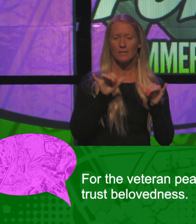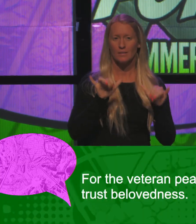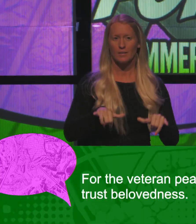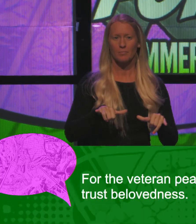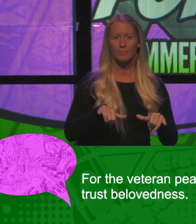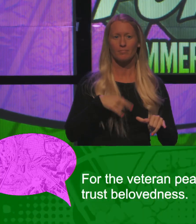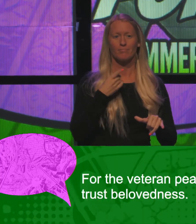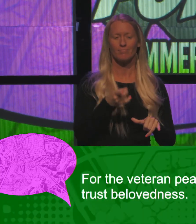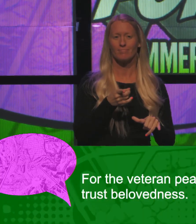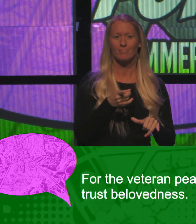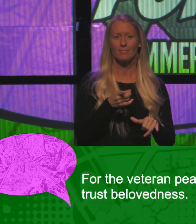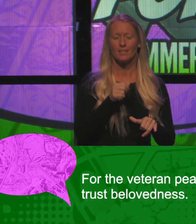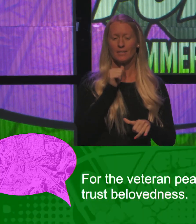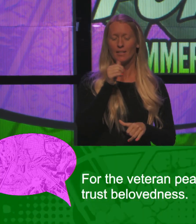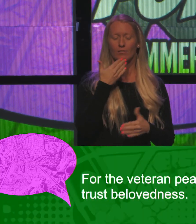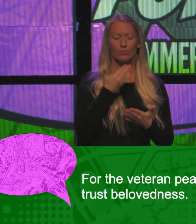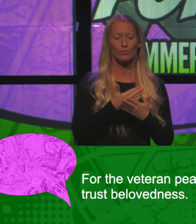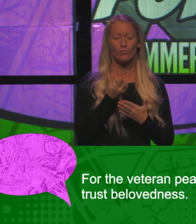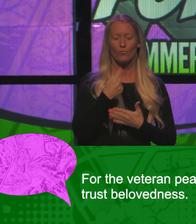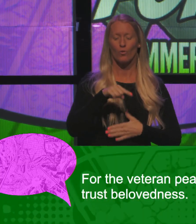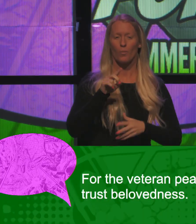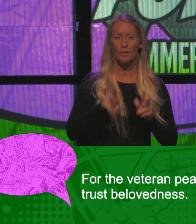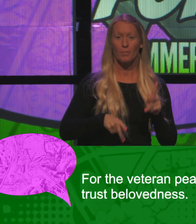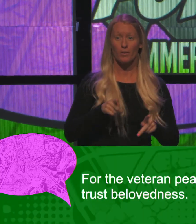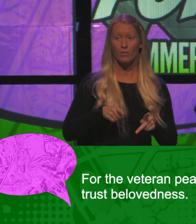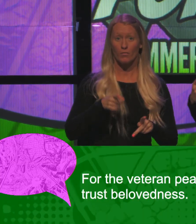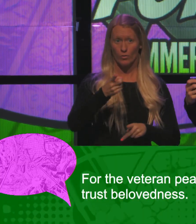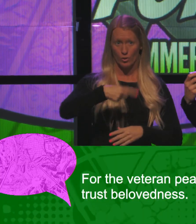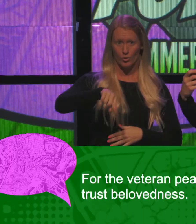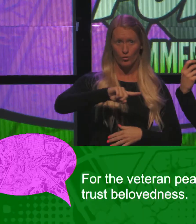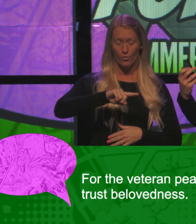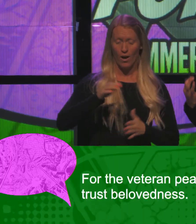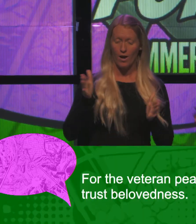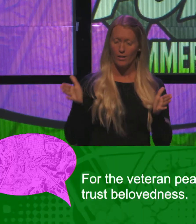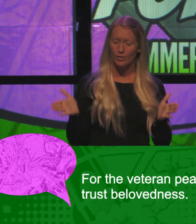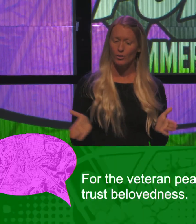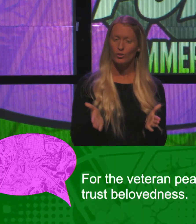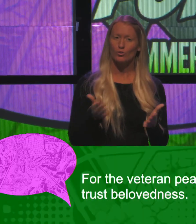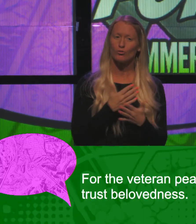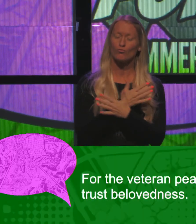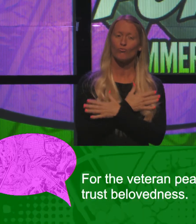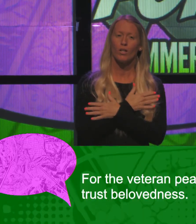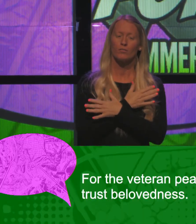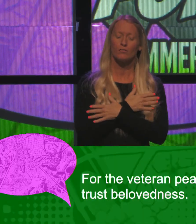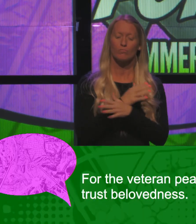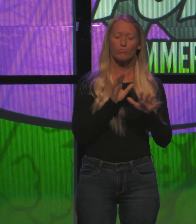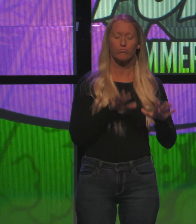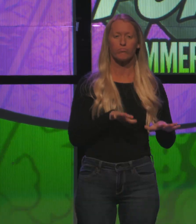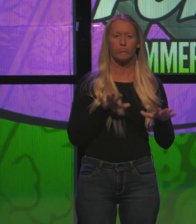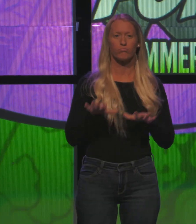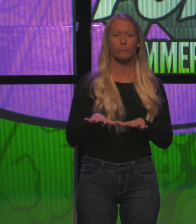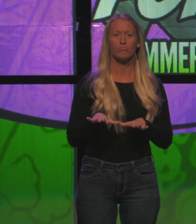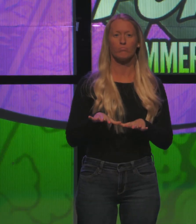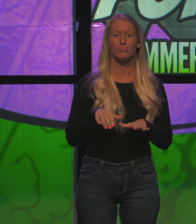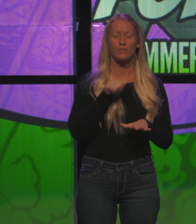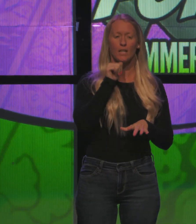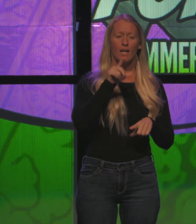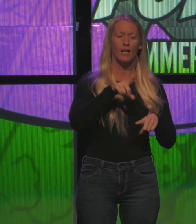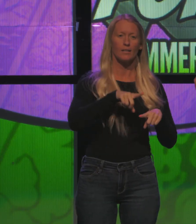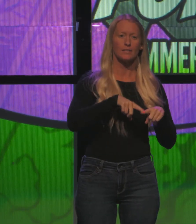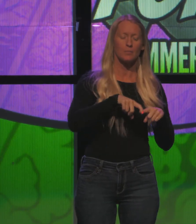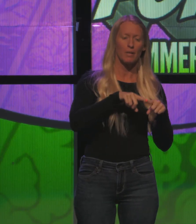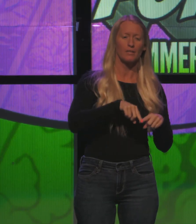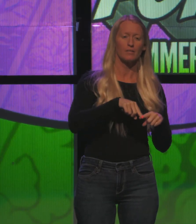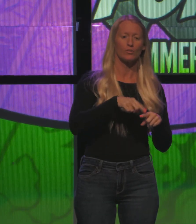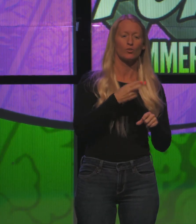And to you, I encourage you to rest. I encourage you not to depend on your usefulness or what you can do, but to receive